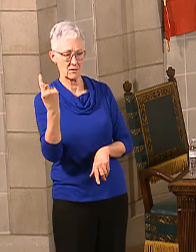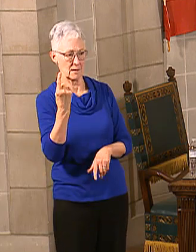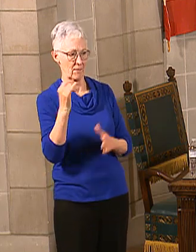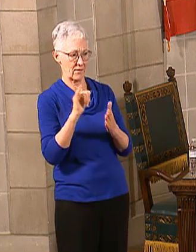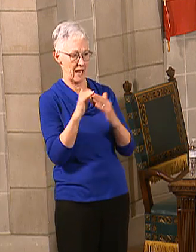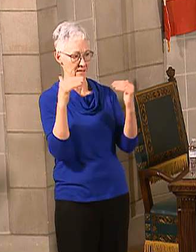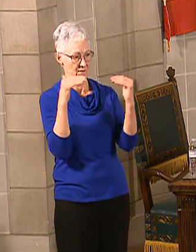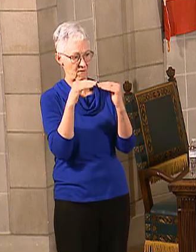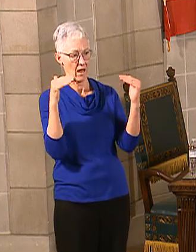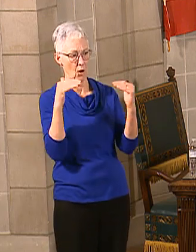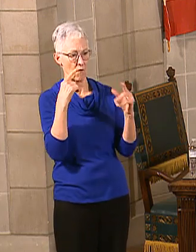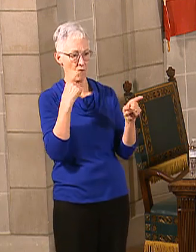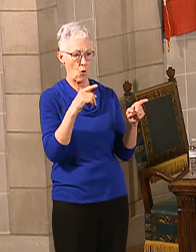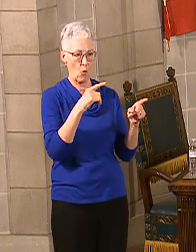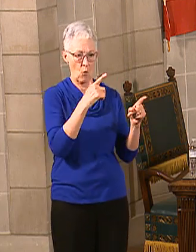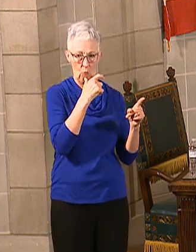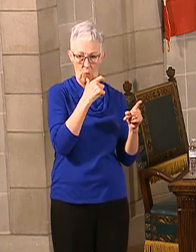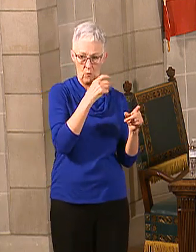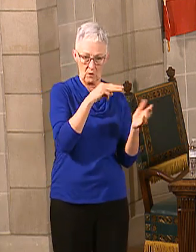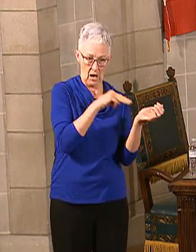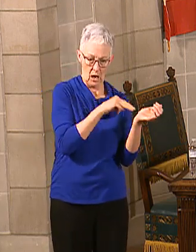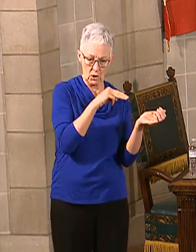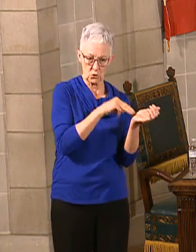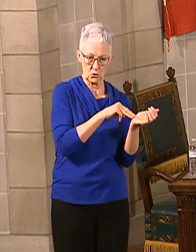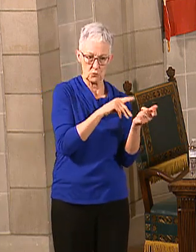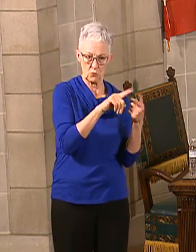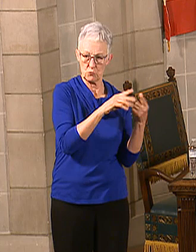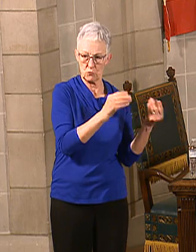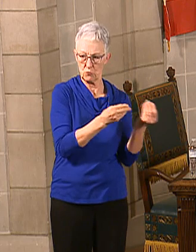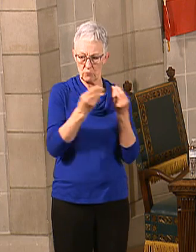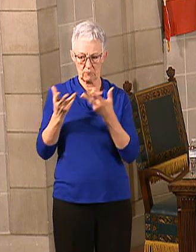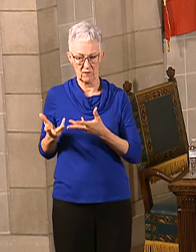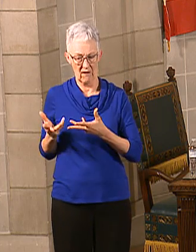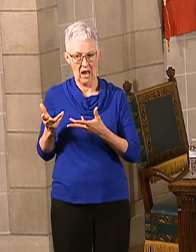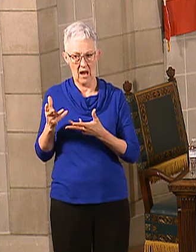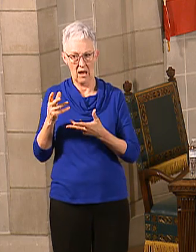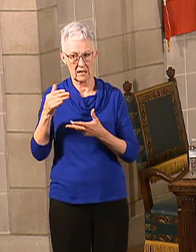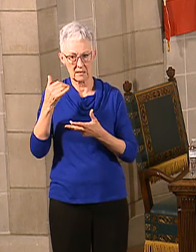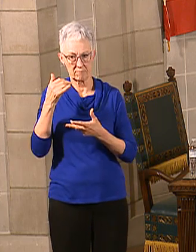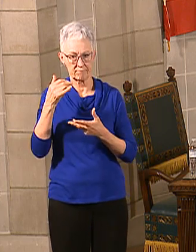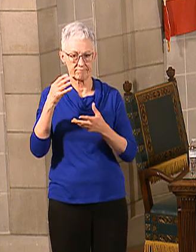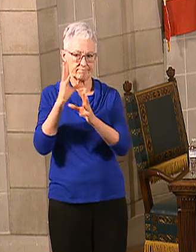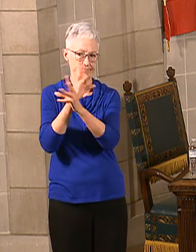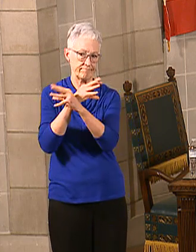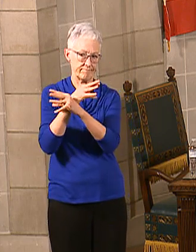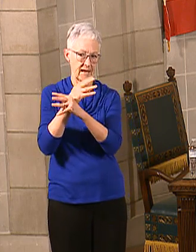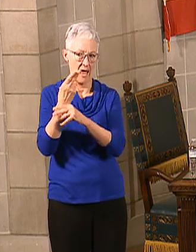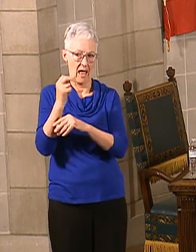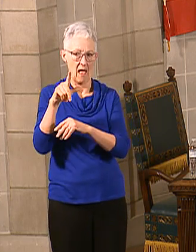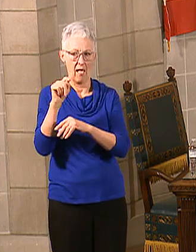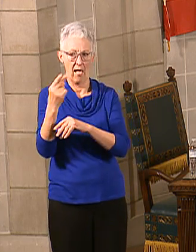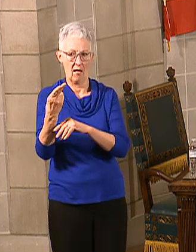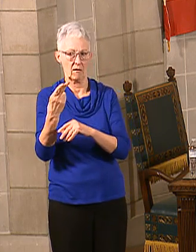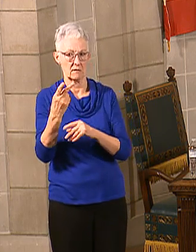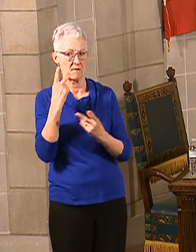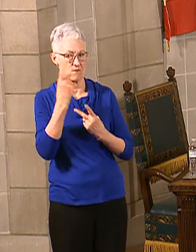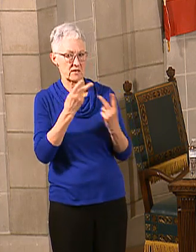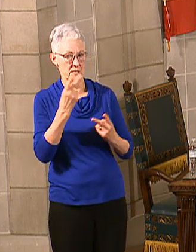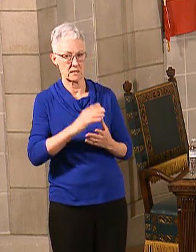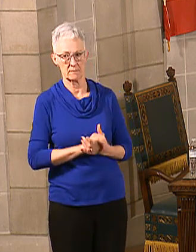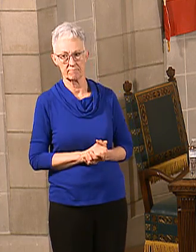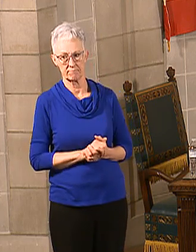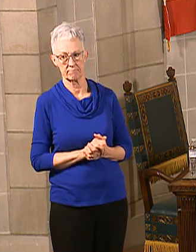able to reimburse them for telehealth. Martha Stoddard has a reader question. When will Nebraska be ramping